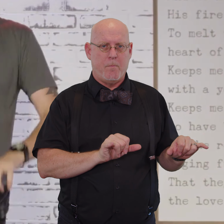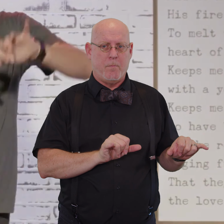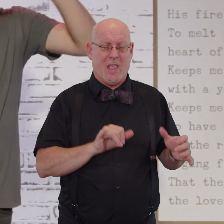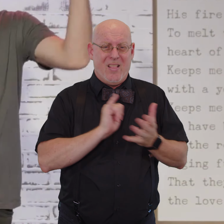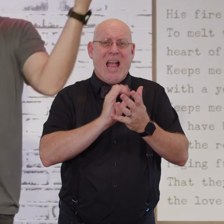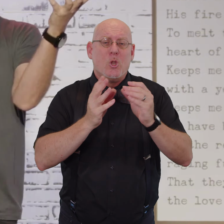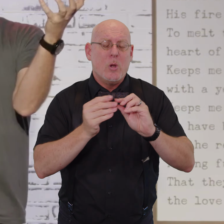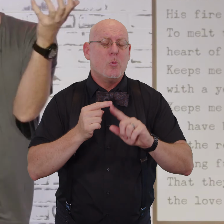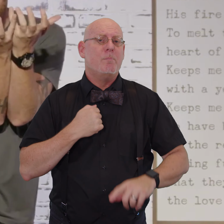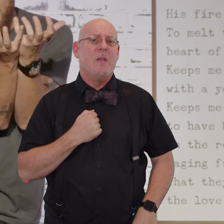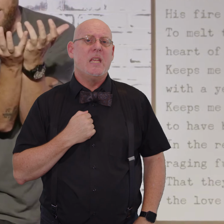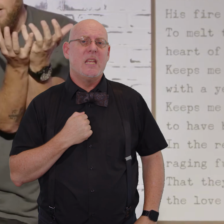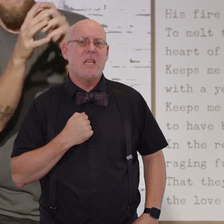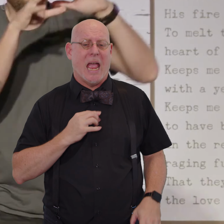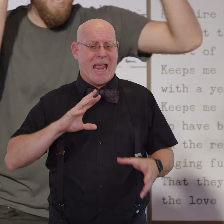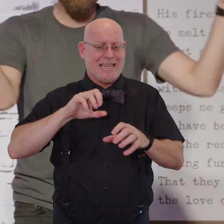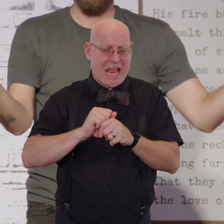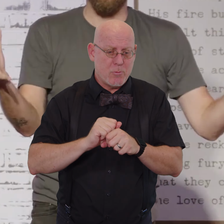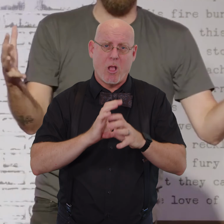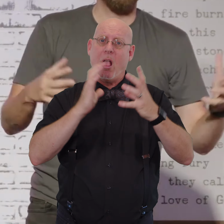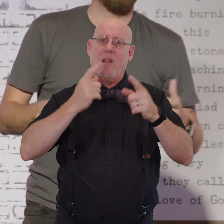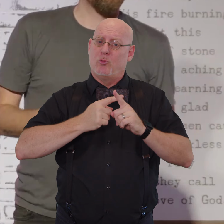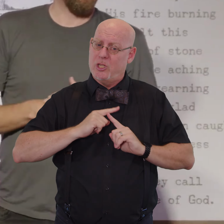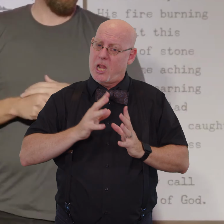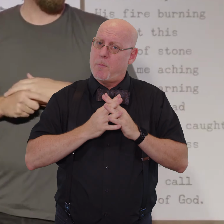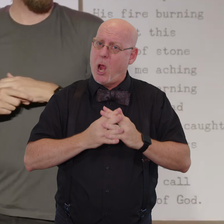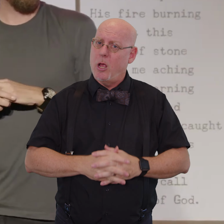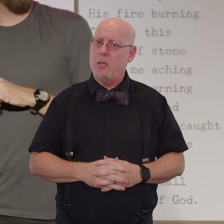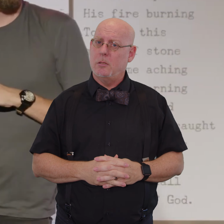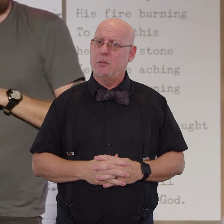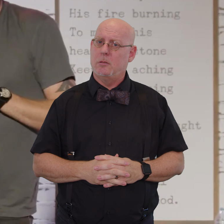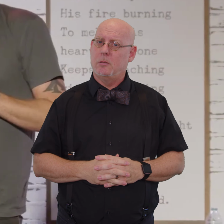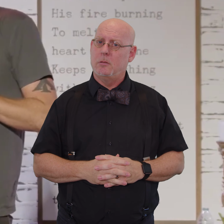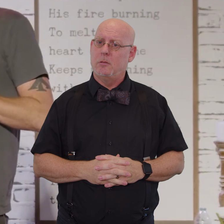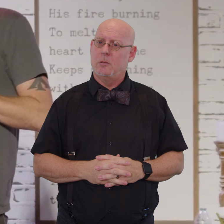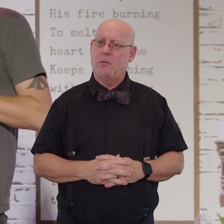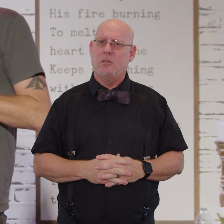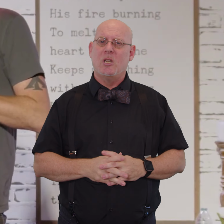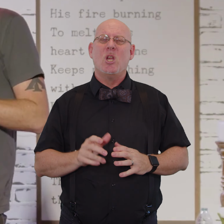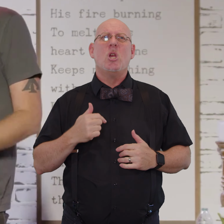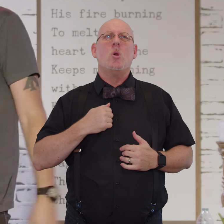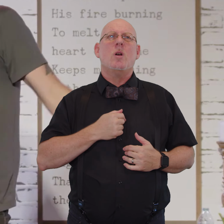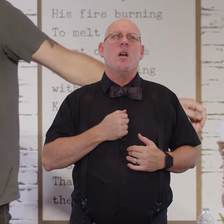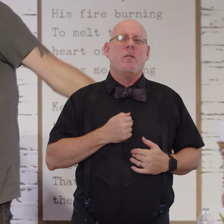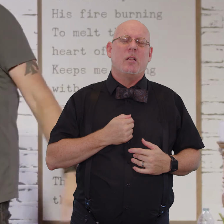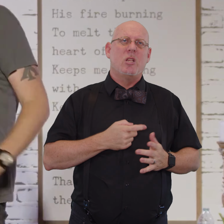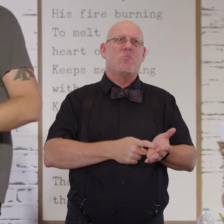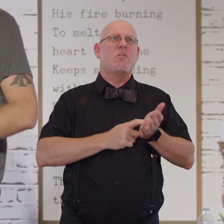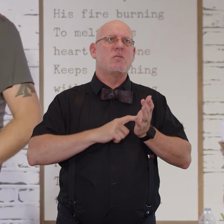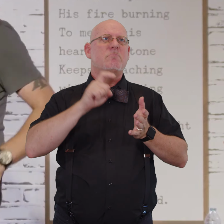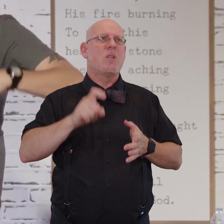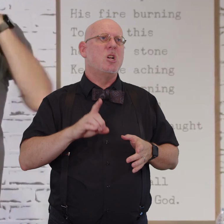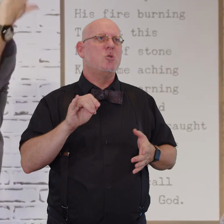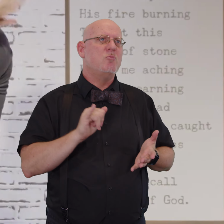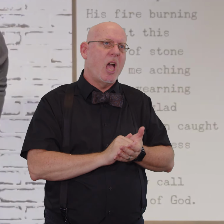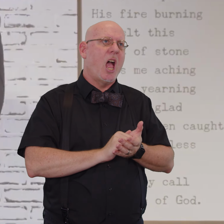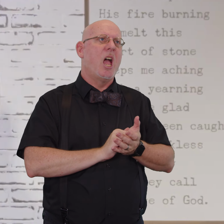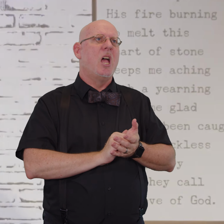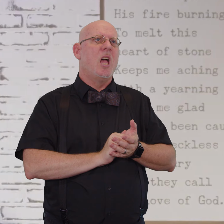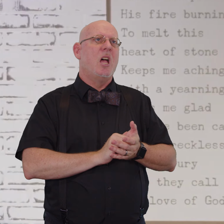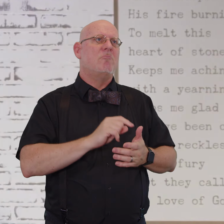and that story to me captures much of Christianity in America that we're just out of the sense of obligation